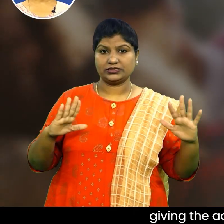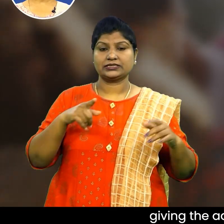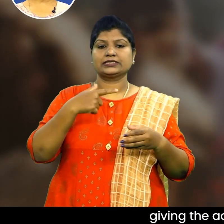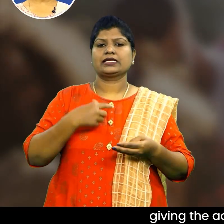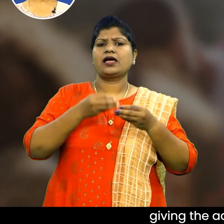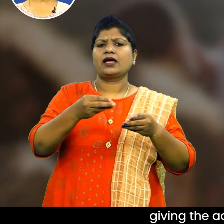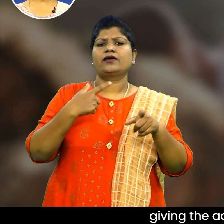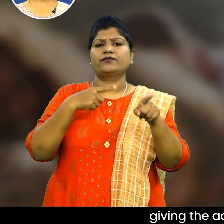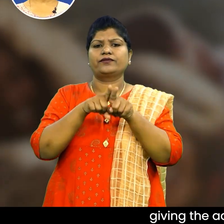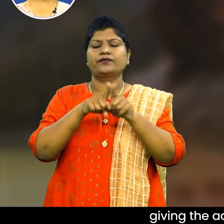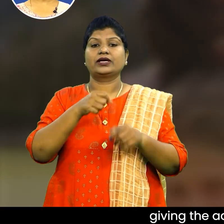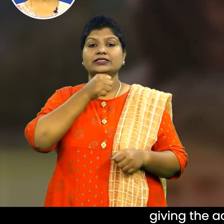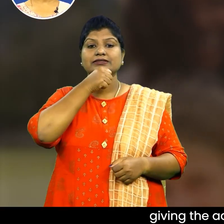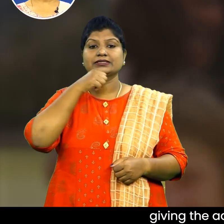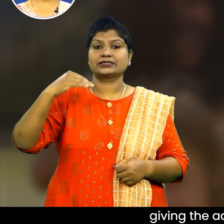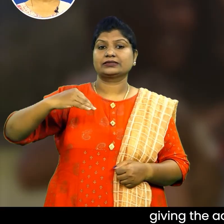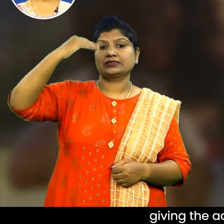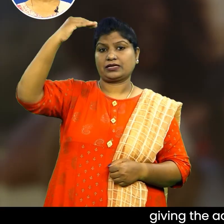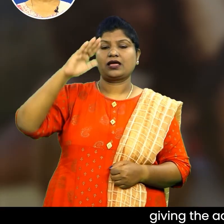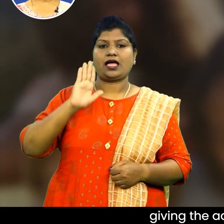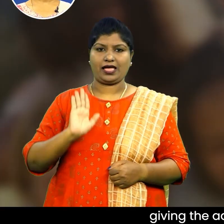adult proportion to the body.